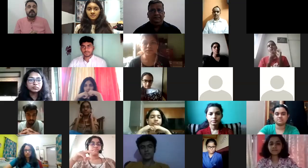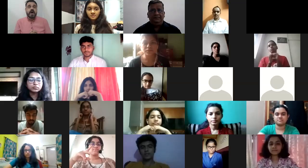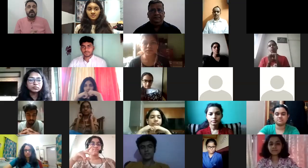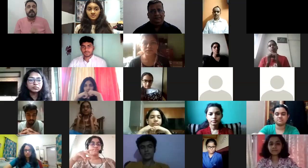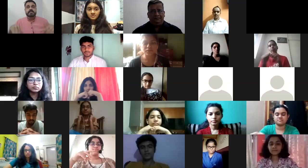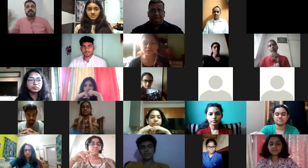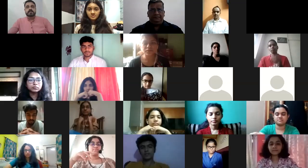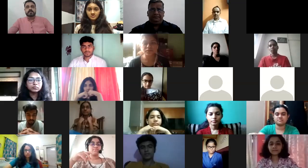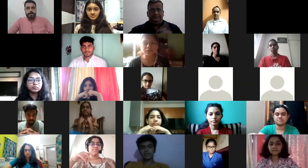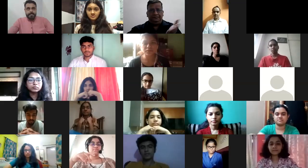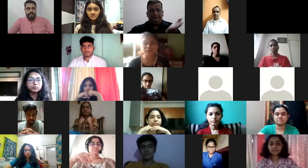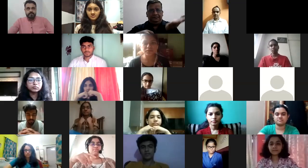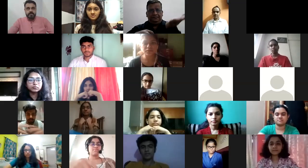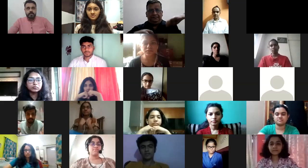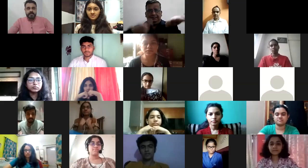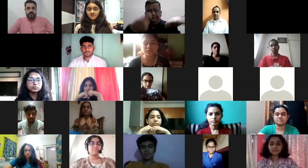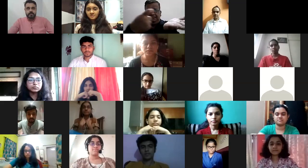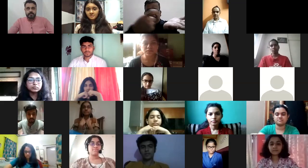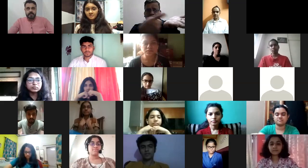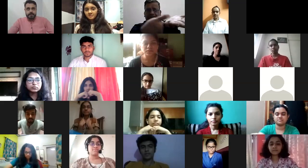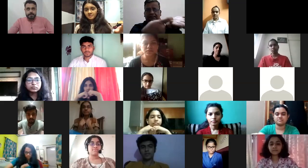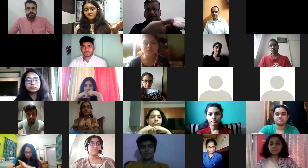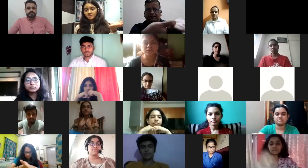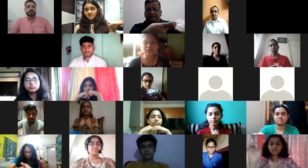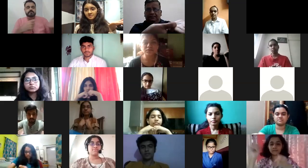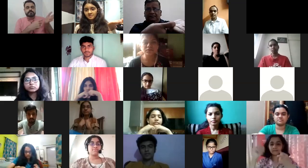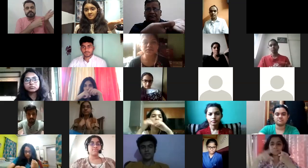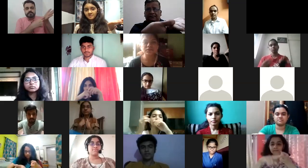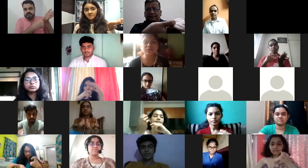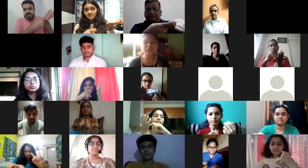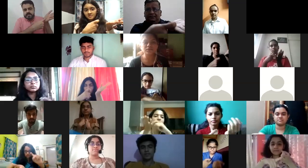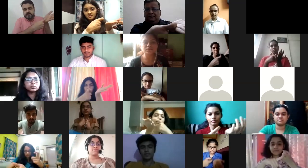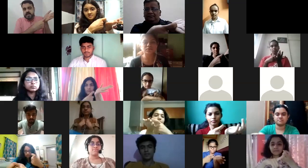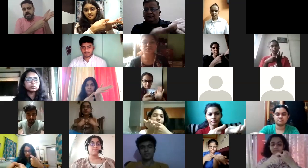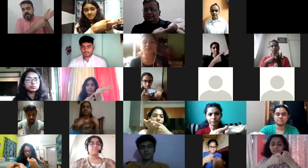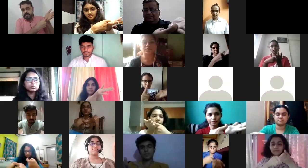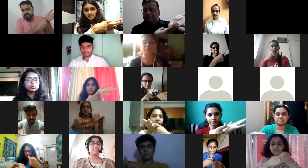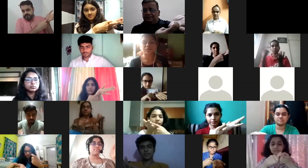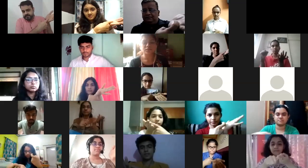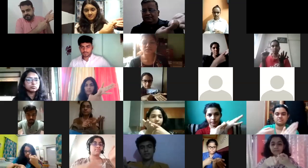R. Next, you can look at Gopal. This is R.